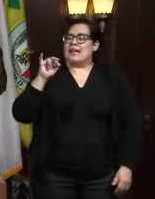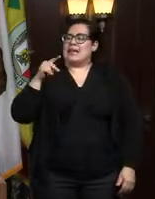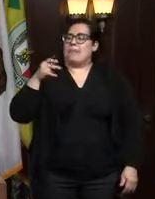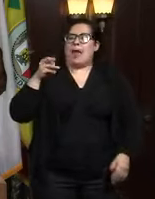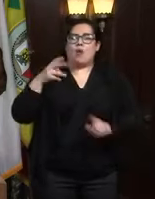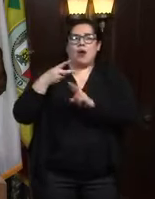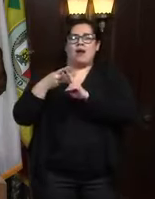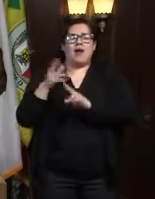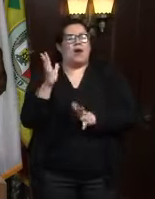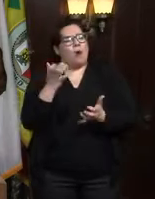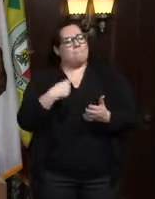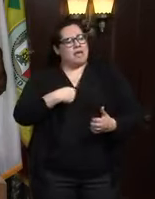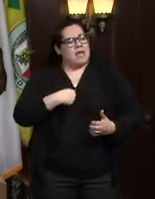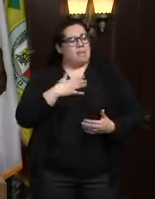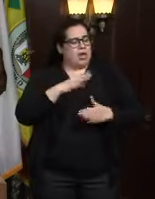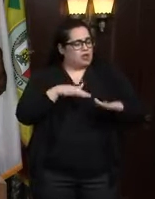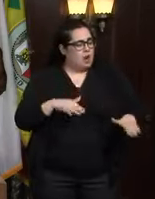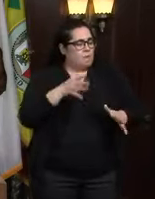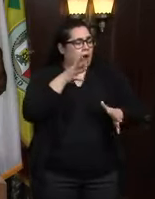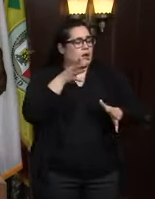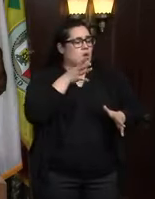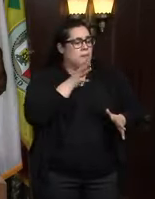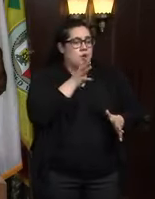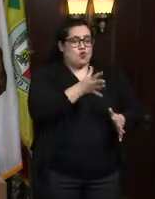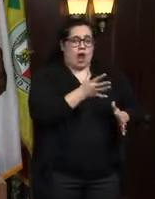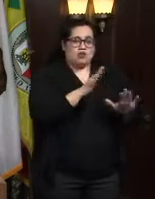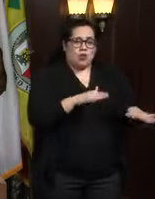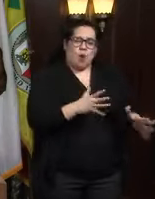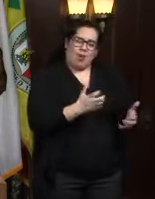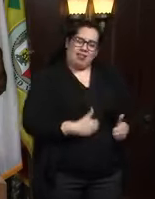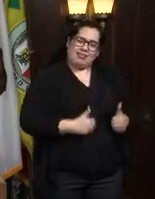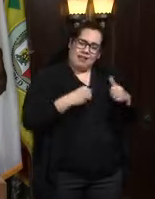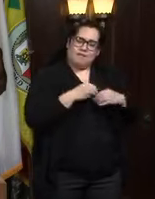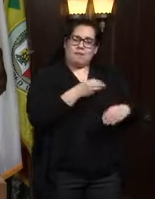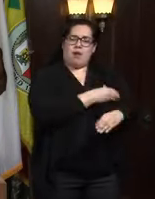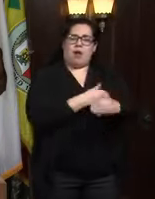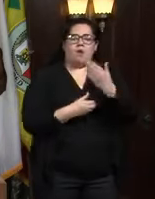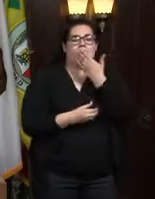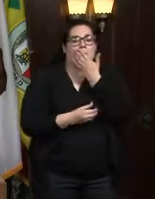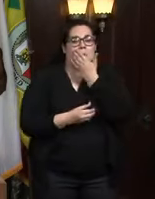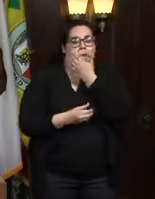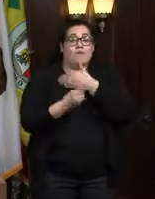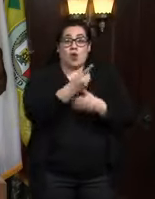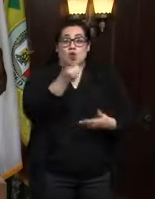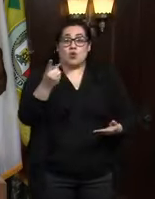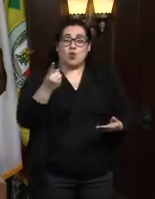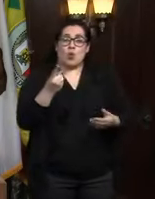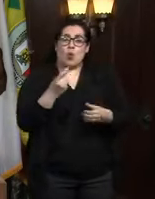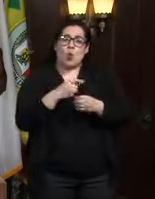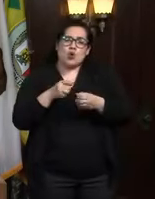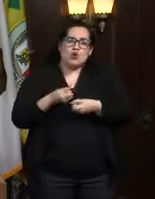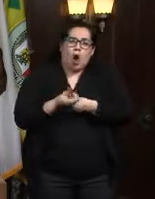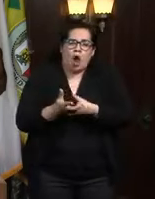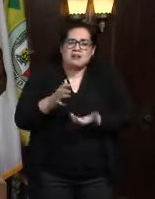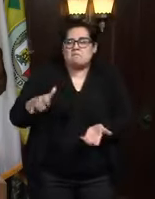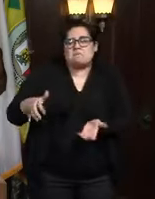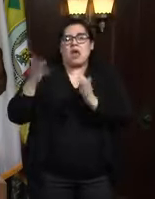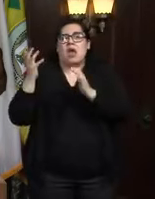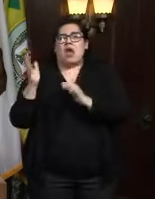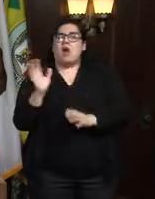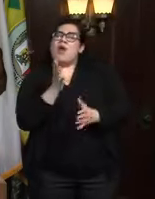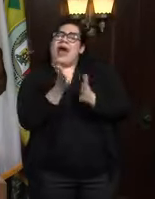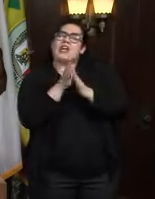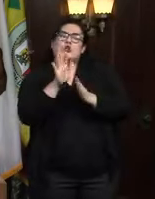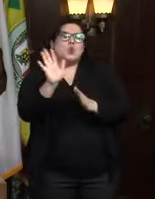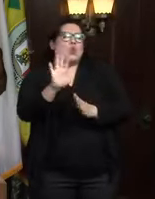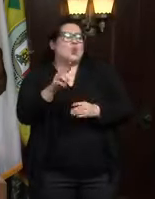want me, my children, my grandchildren to live in power. To those that are creating mayhem, we ask you to